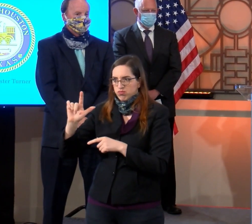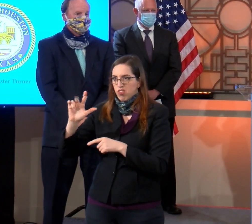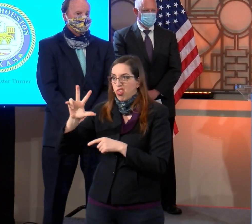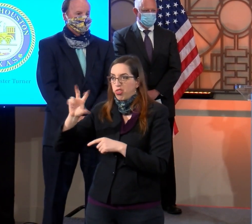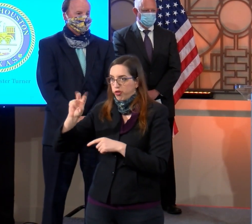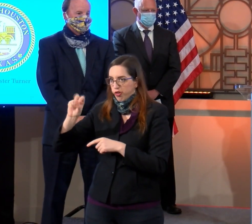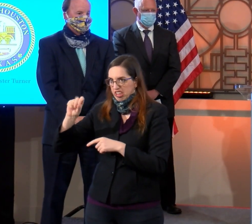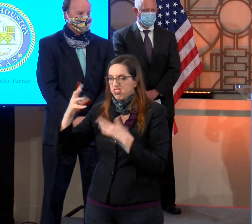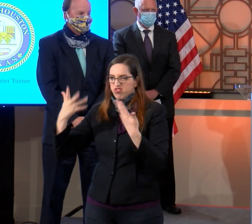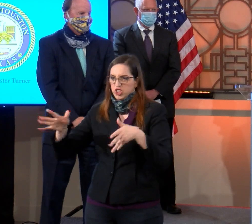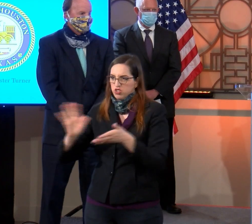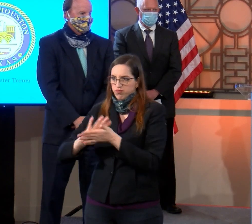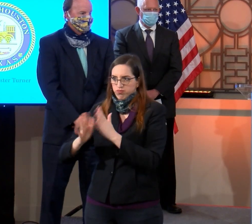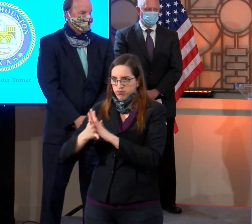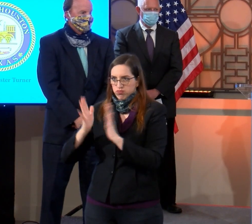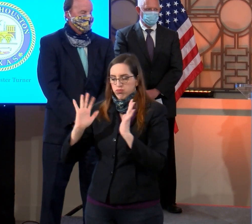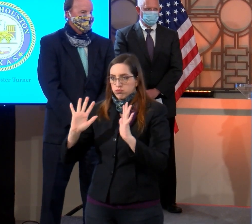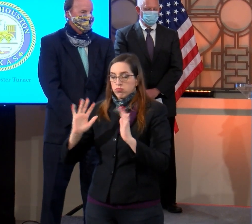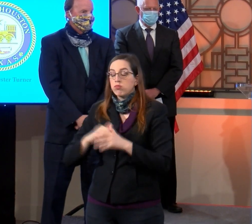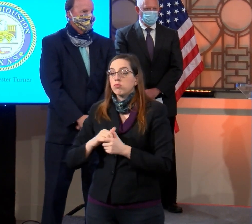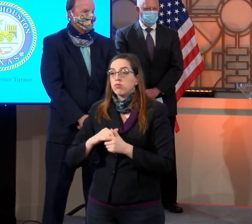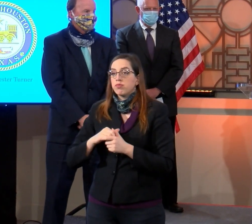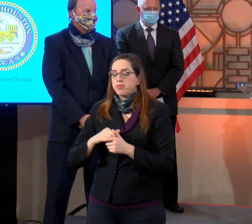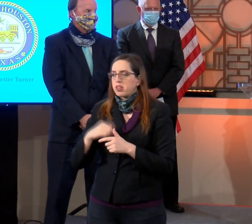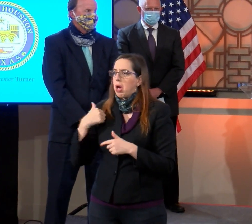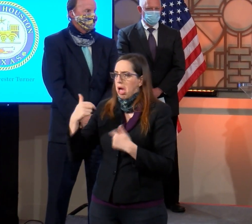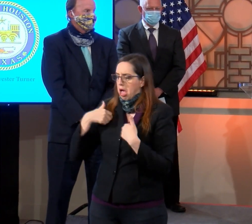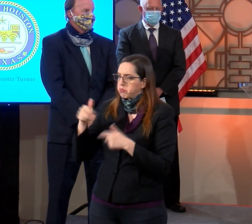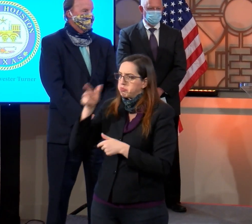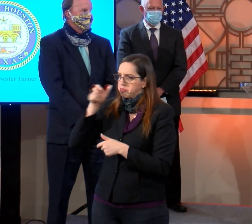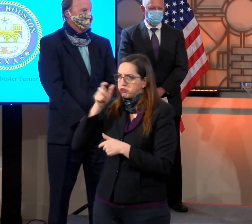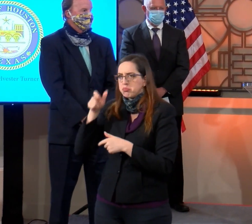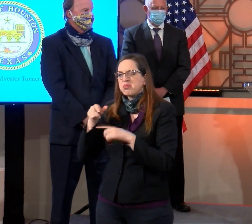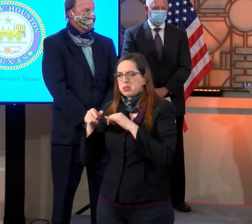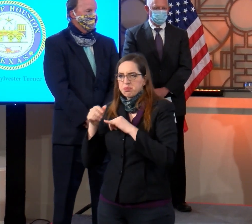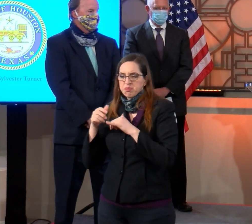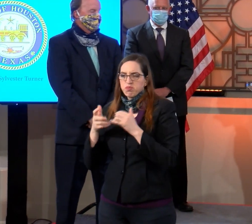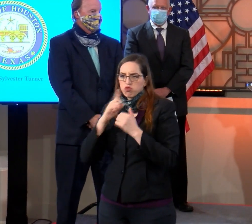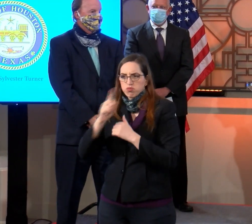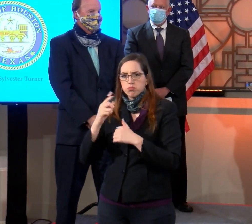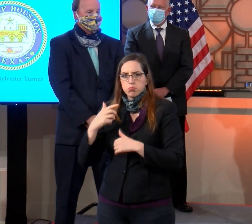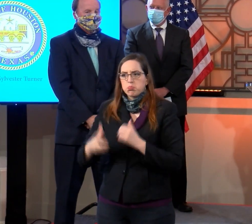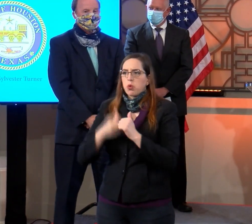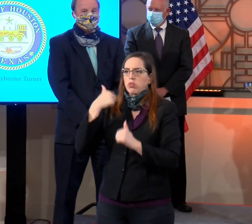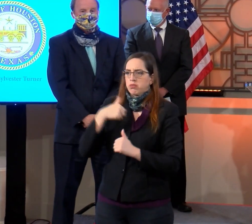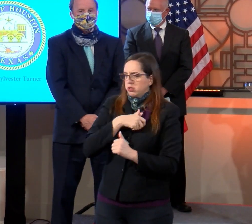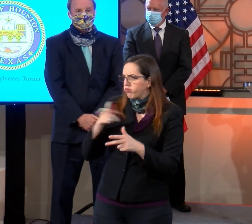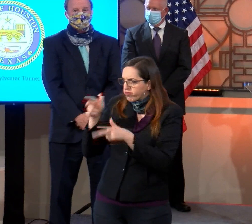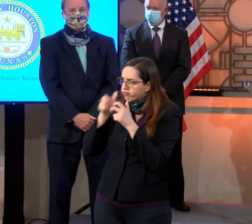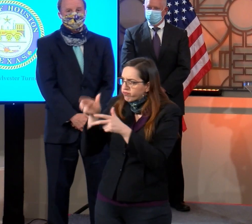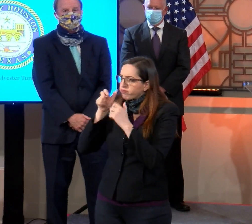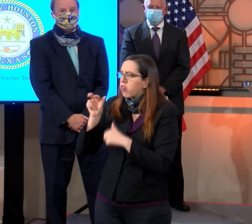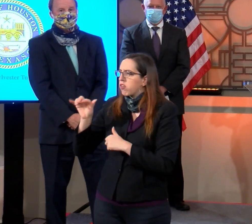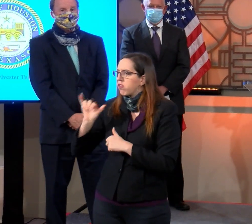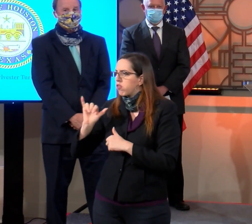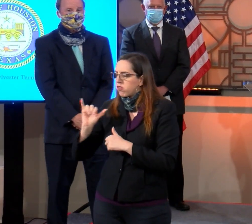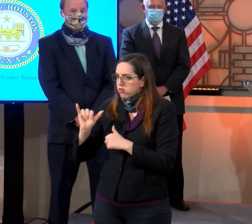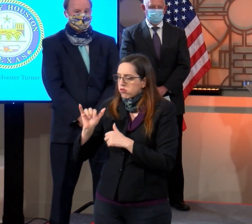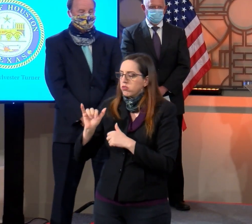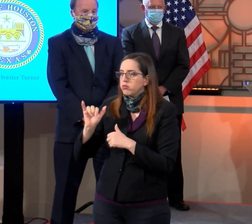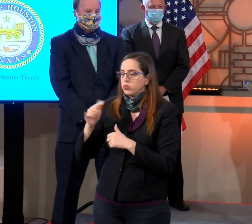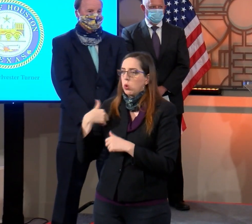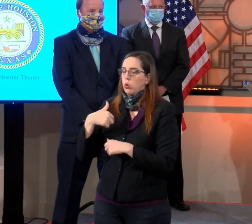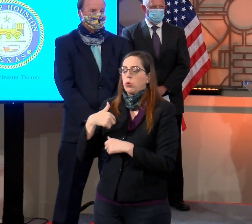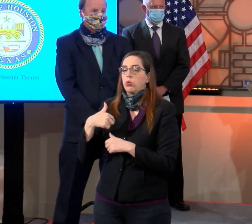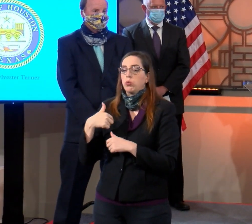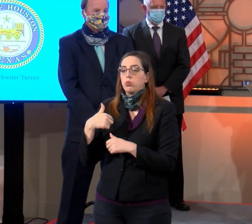the 30th. I had a chance to listen to him, as I'm sure most of us did. And so with